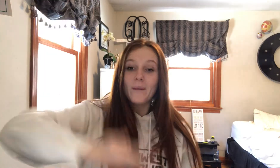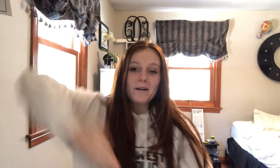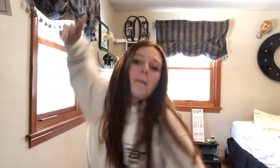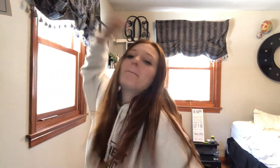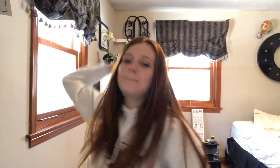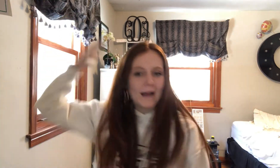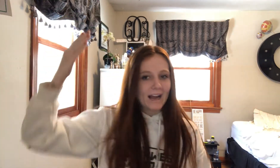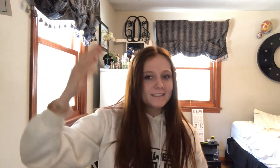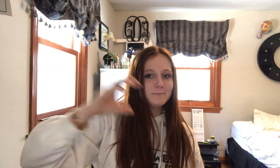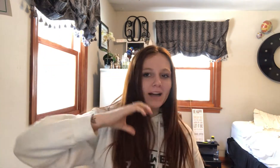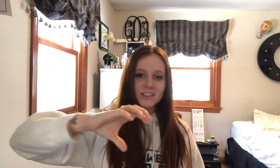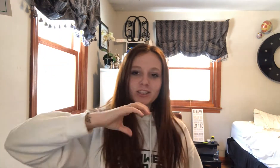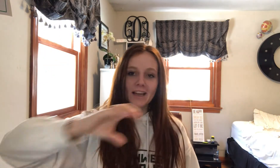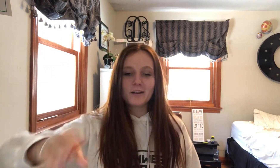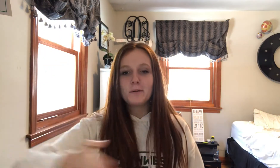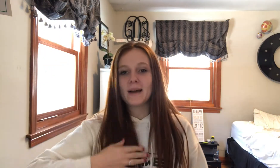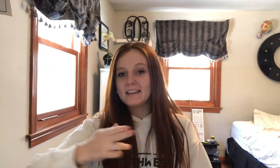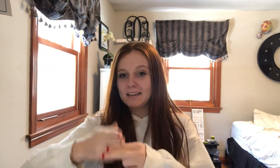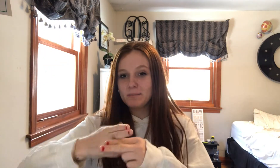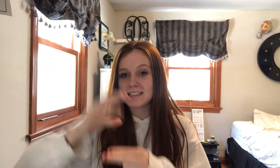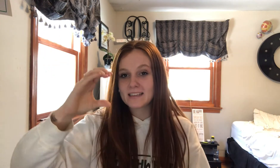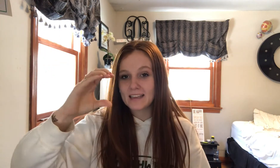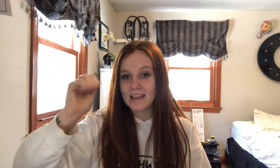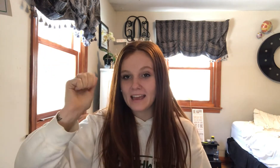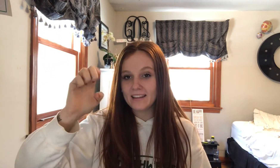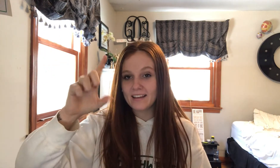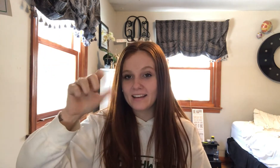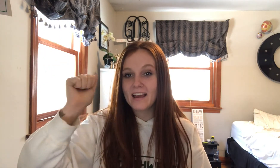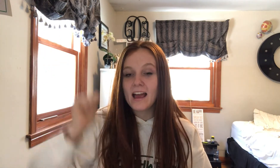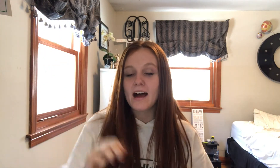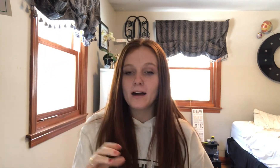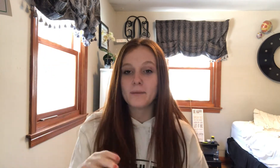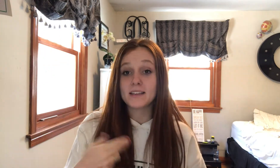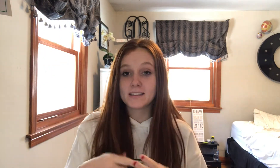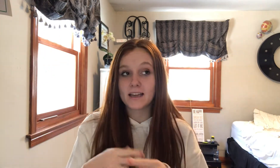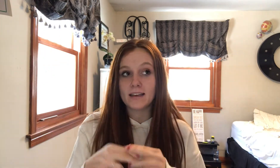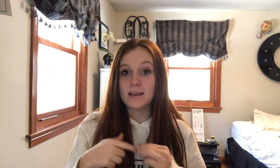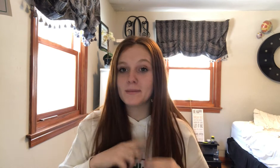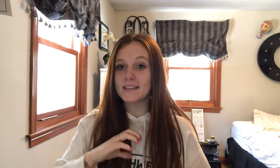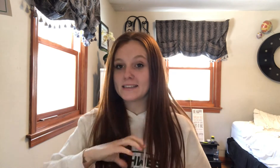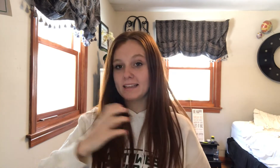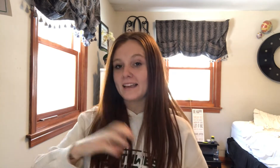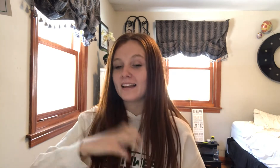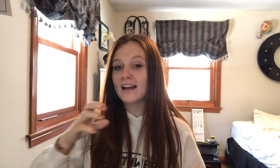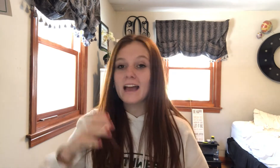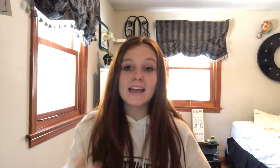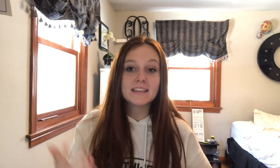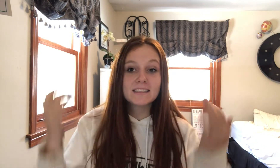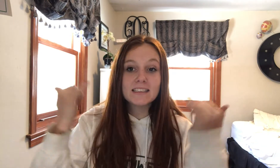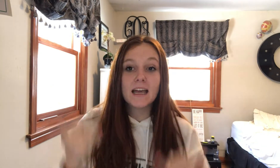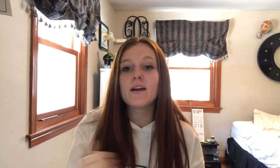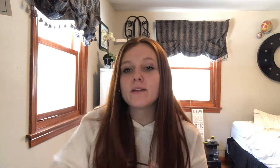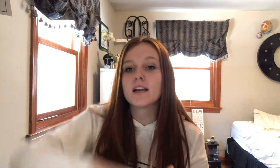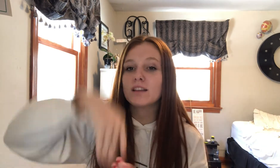Welcome back to my channel. My name is Caela. My sign name is Caela. And today we are